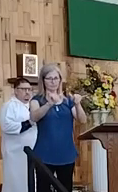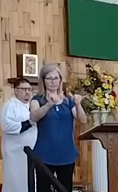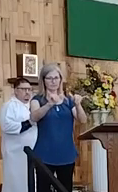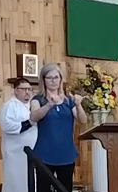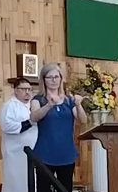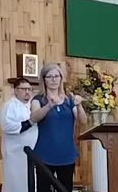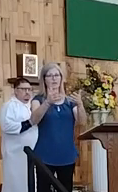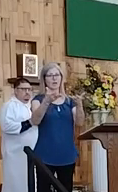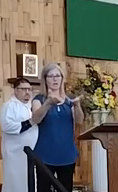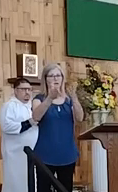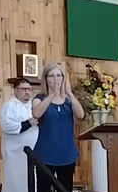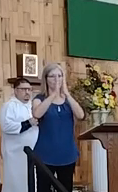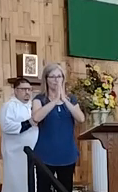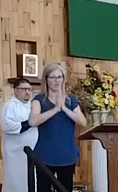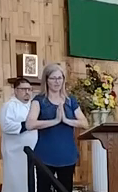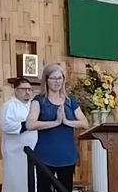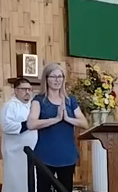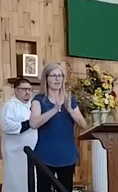ever.